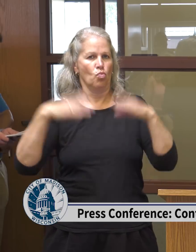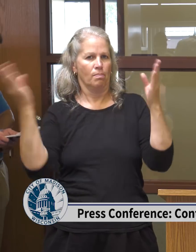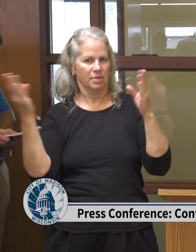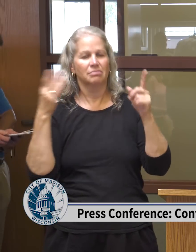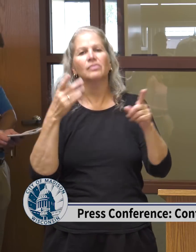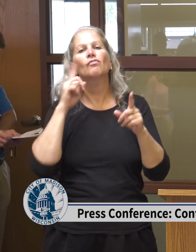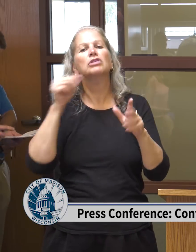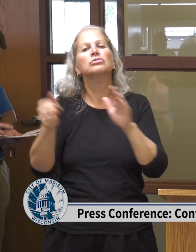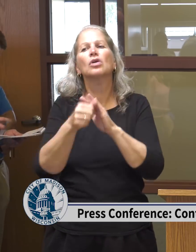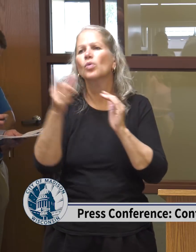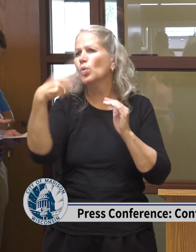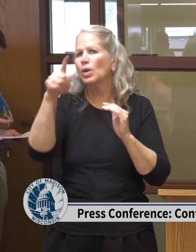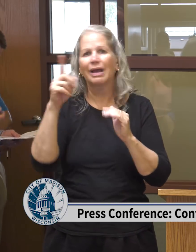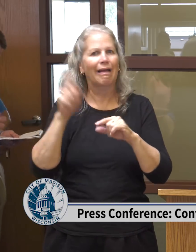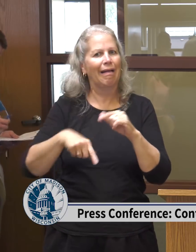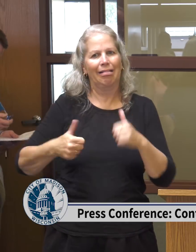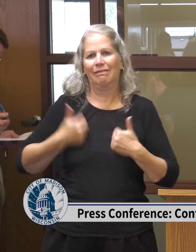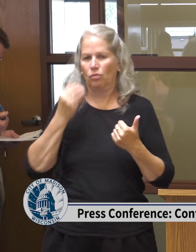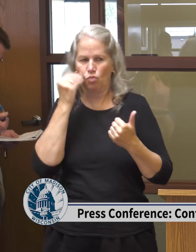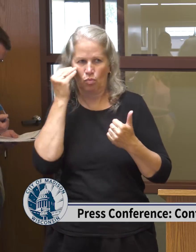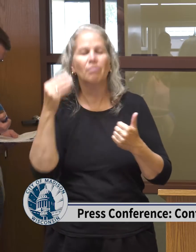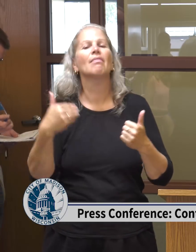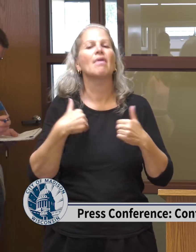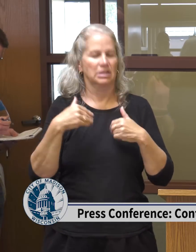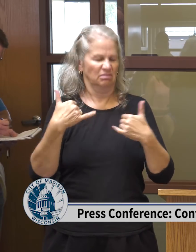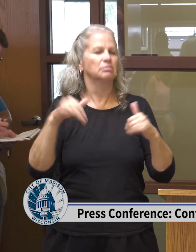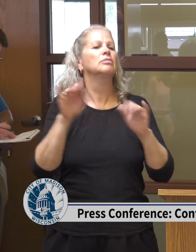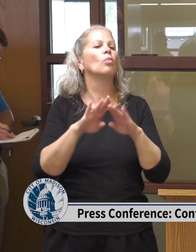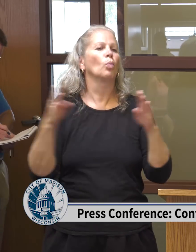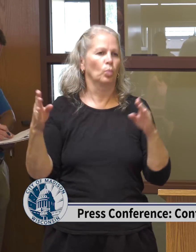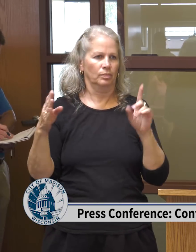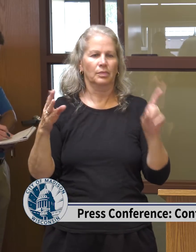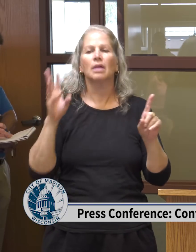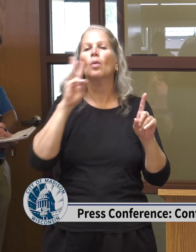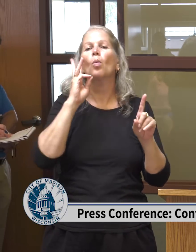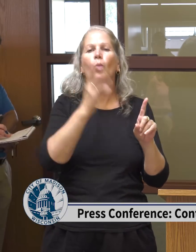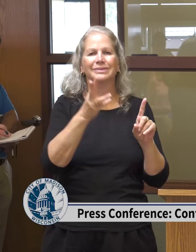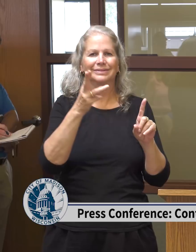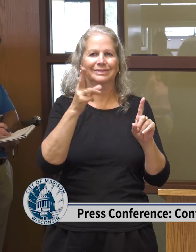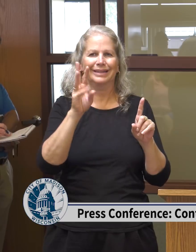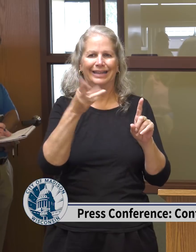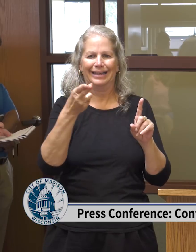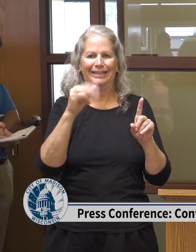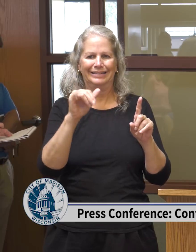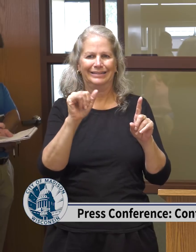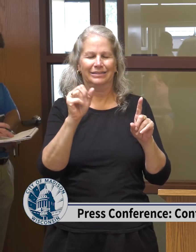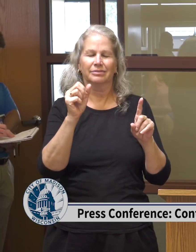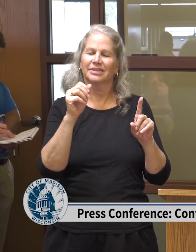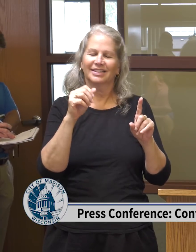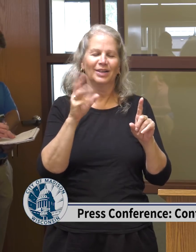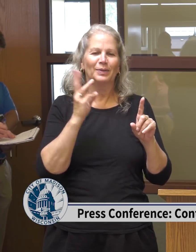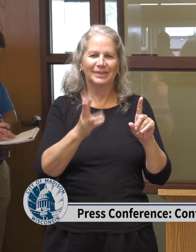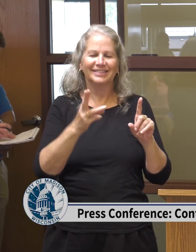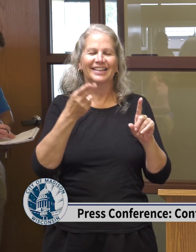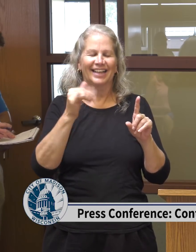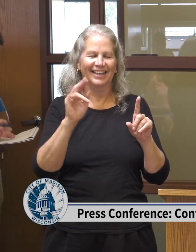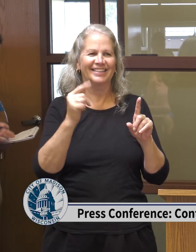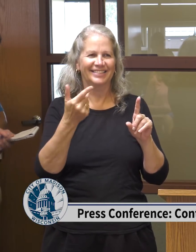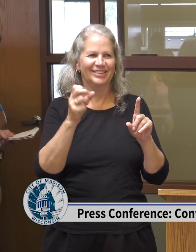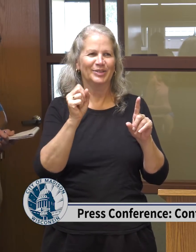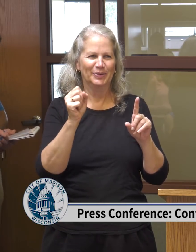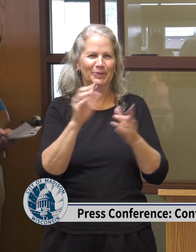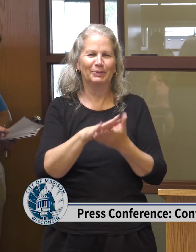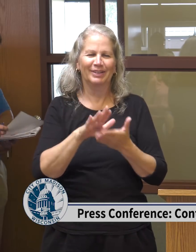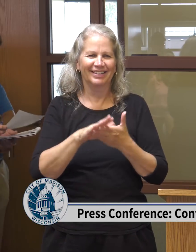got one particular facility where water compromised the electrical system, and we cannot